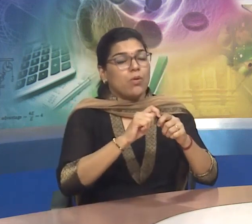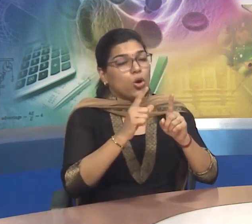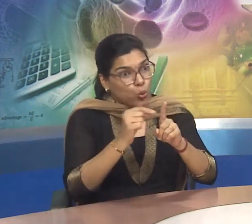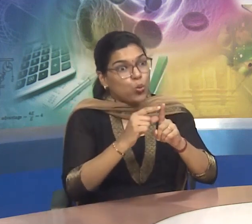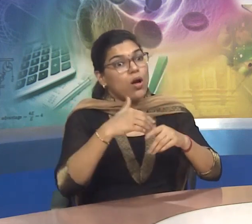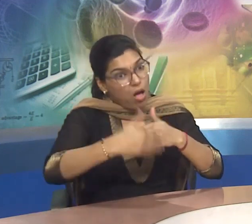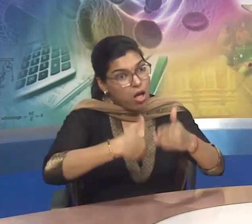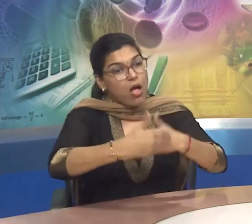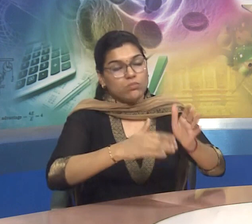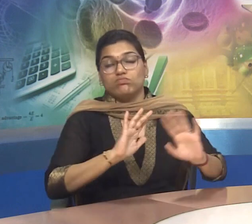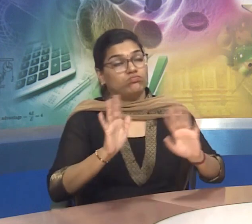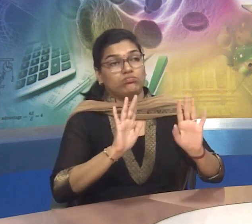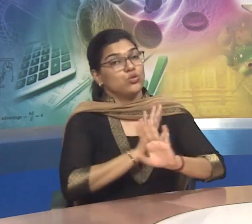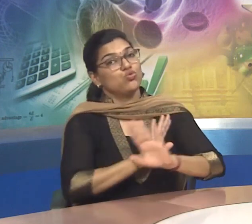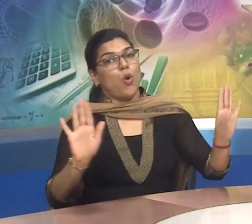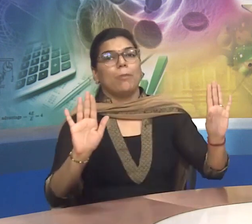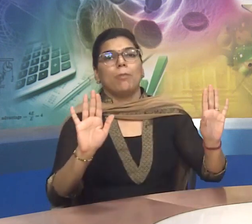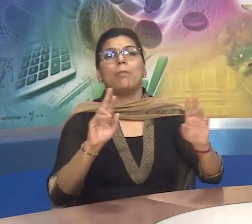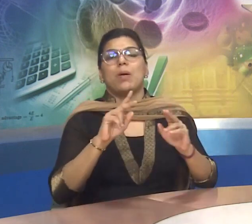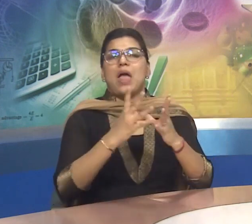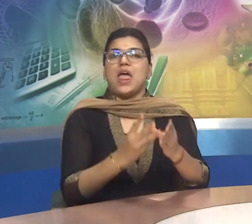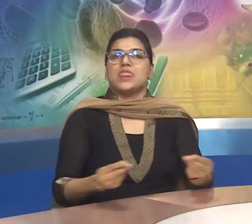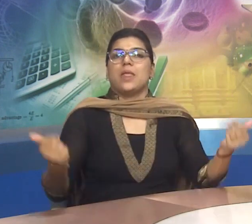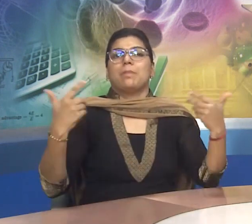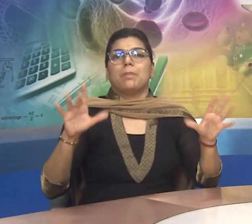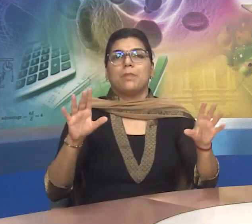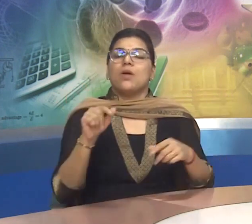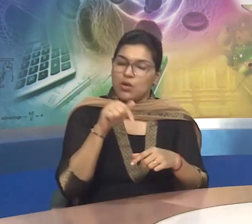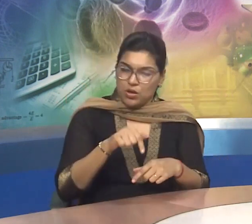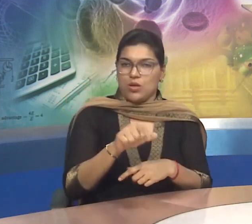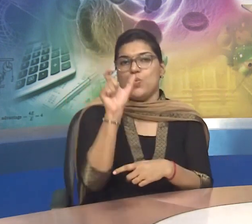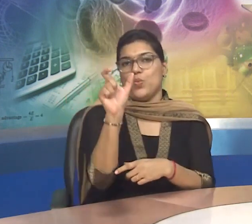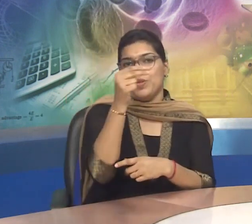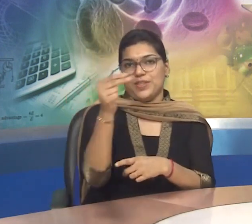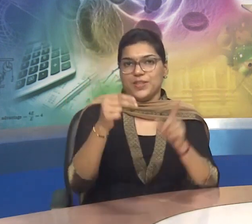not right, so they are abolished, they are completely finished.